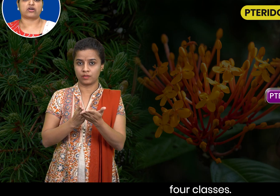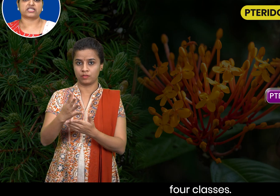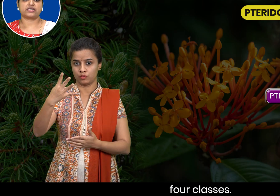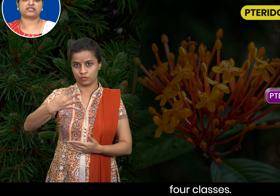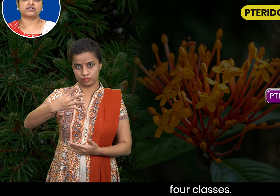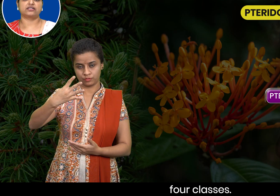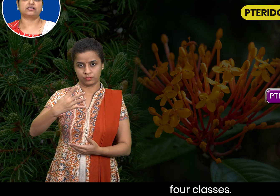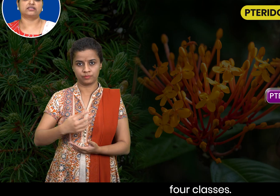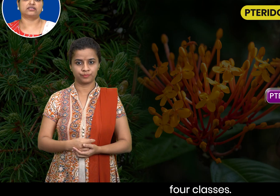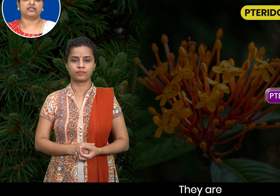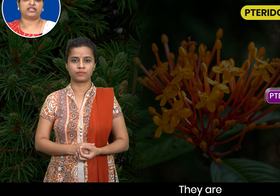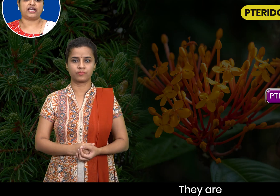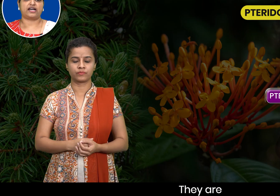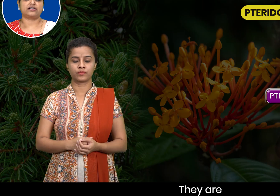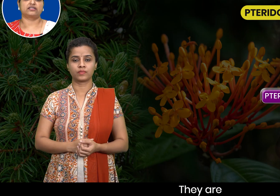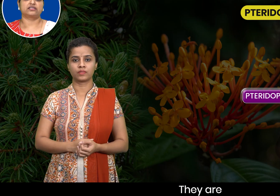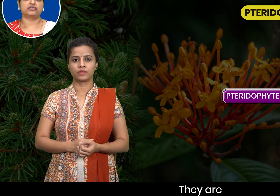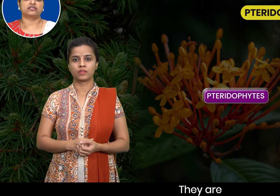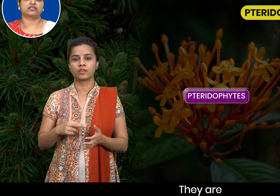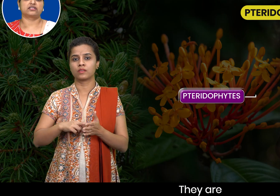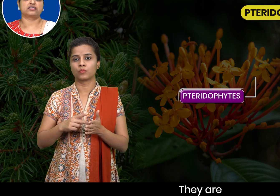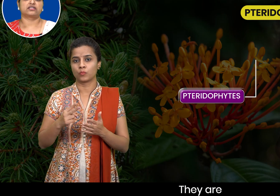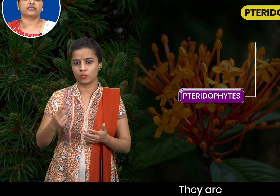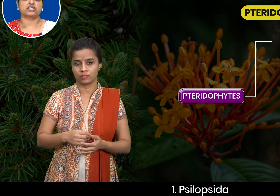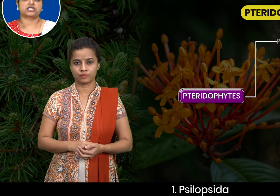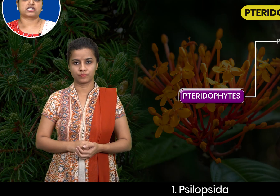4 classes. They are